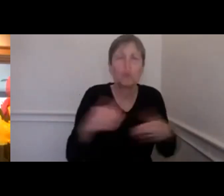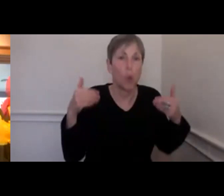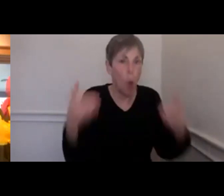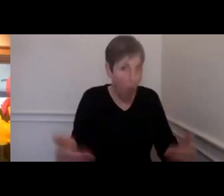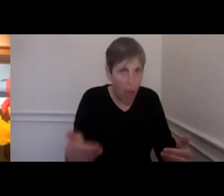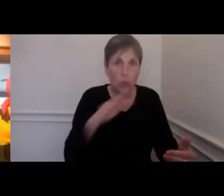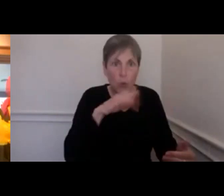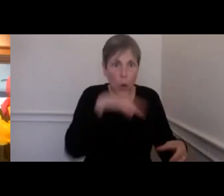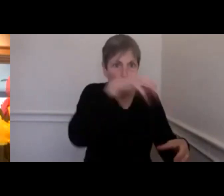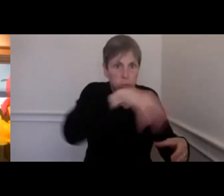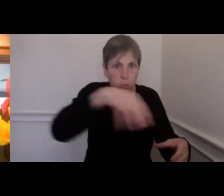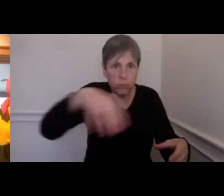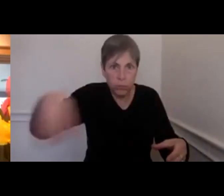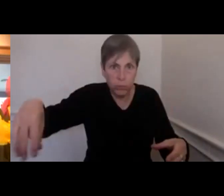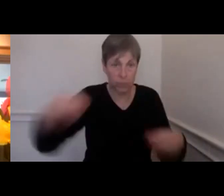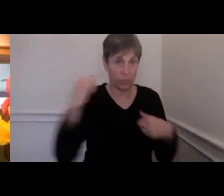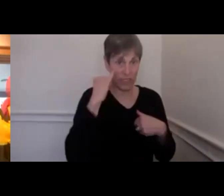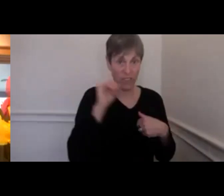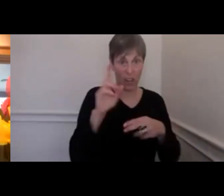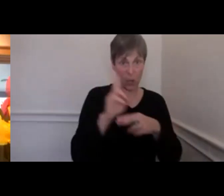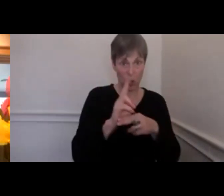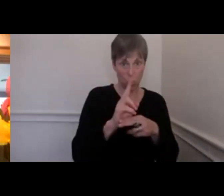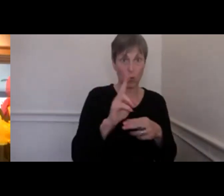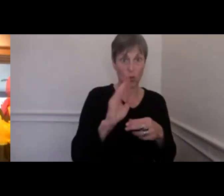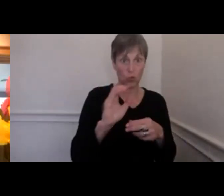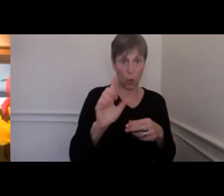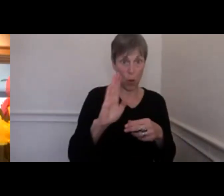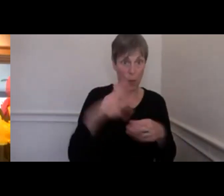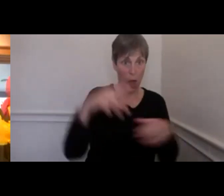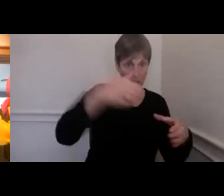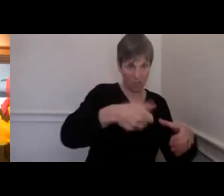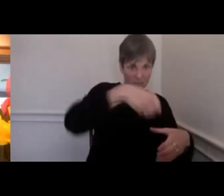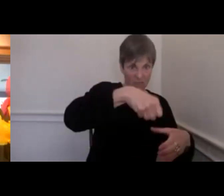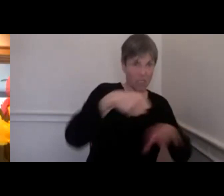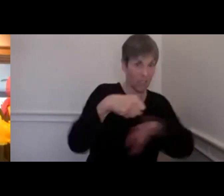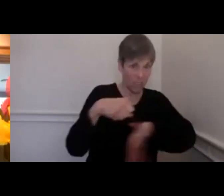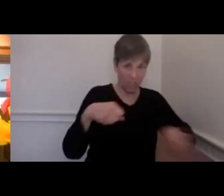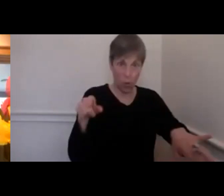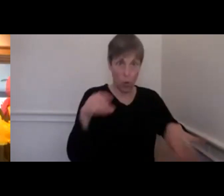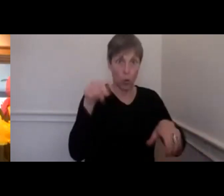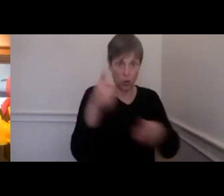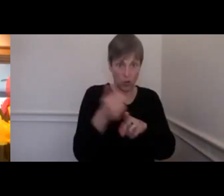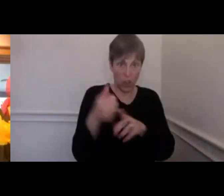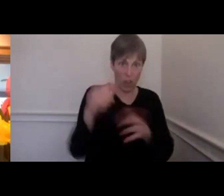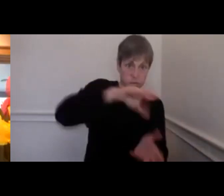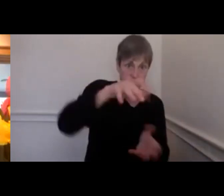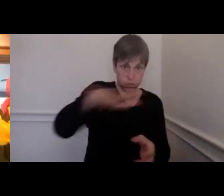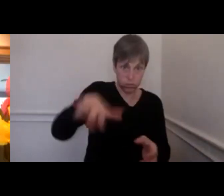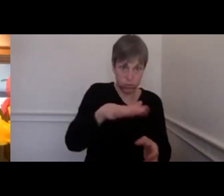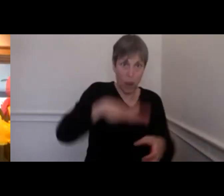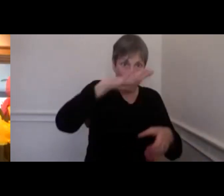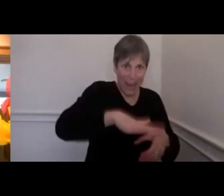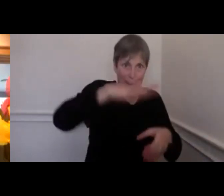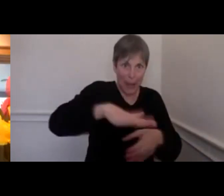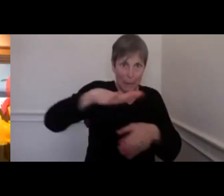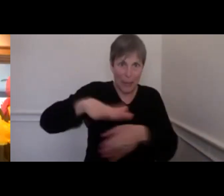growing them in not a soil block, you want to tamp down, whether it's the cow pots or six packs or these cell trays, tamp